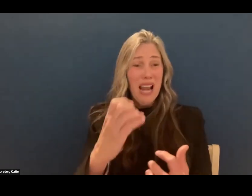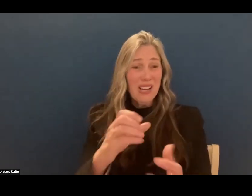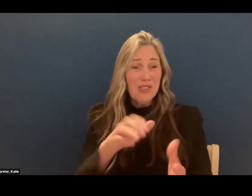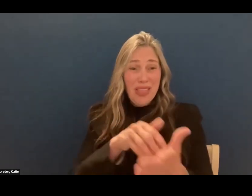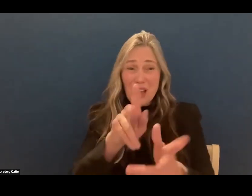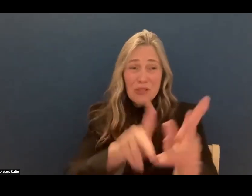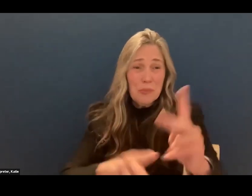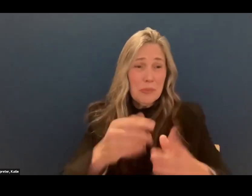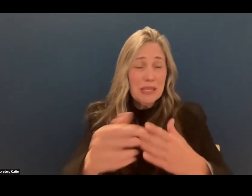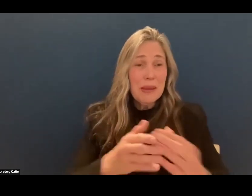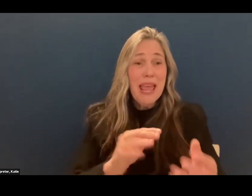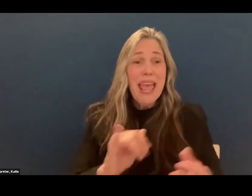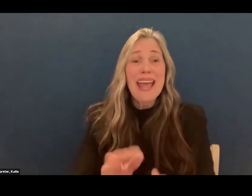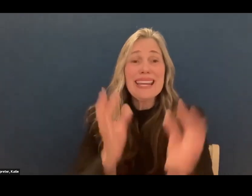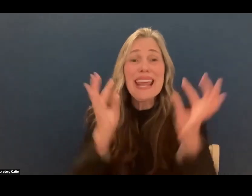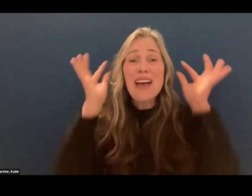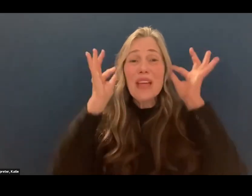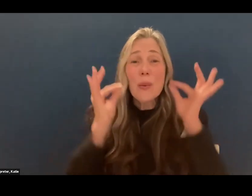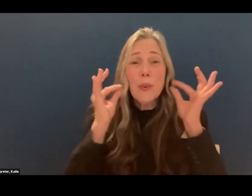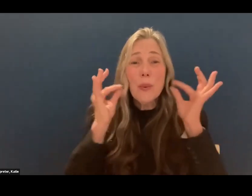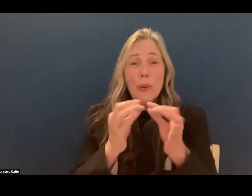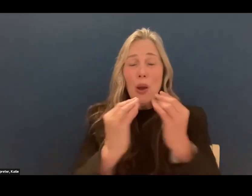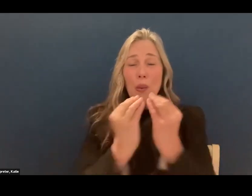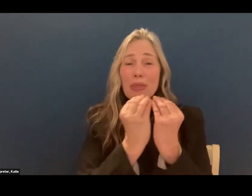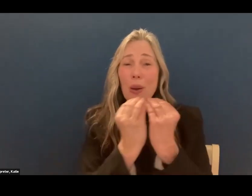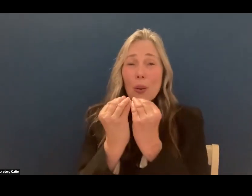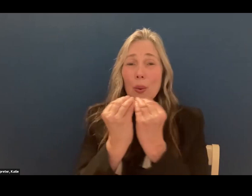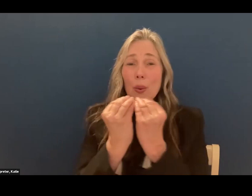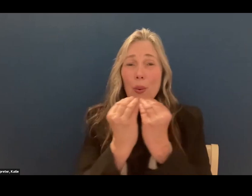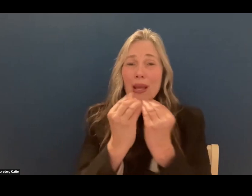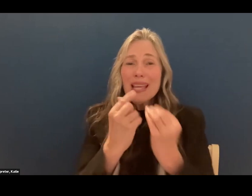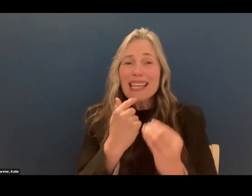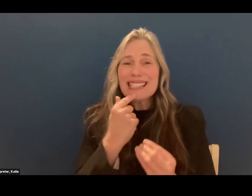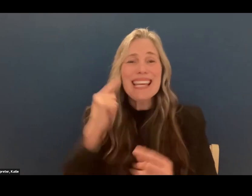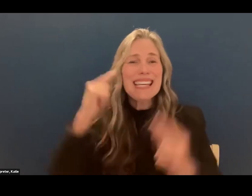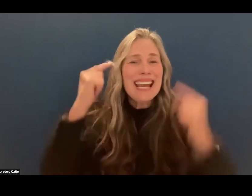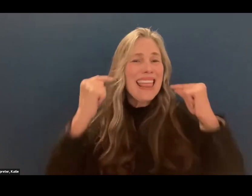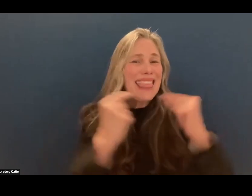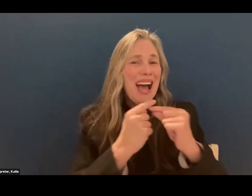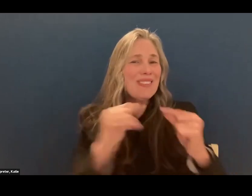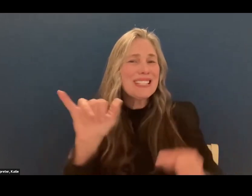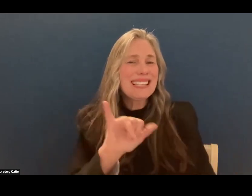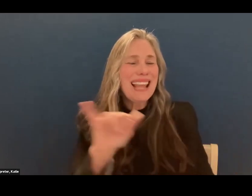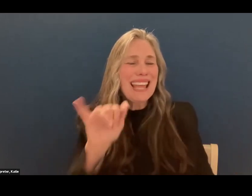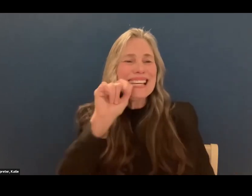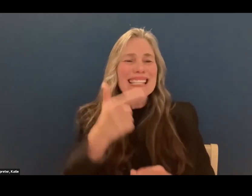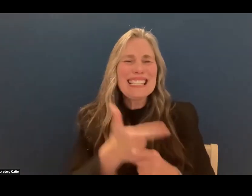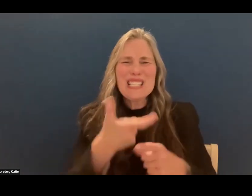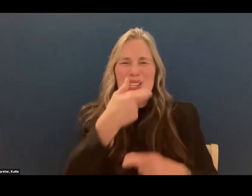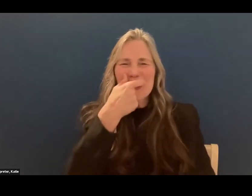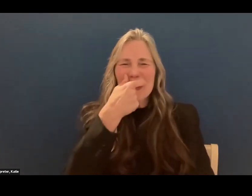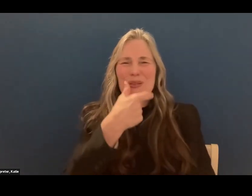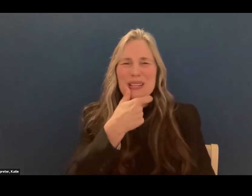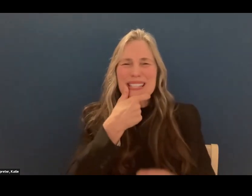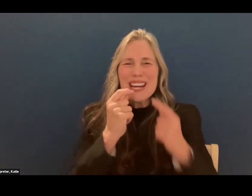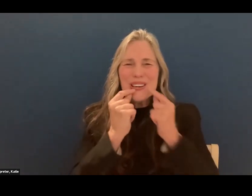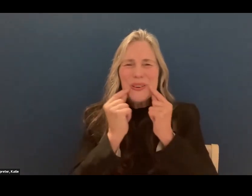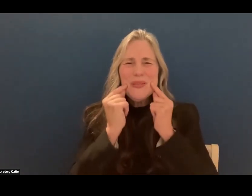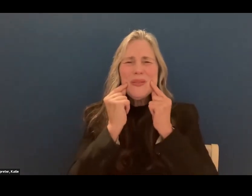that the brace that was holding the harmonica, that was his sister's retainer. So he just had a lot of humor in that whole